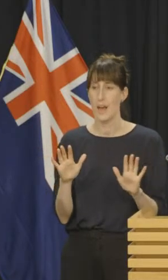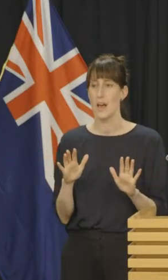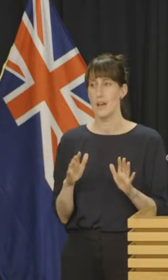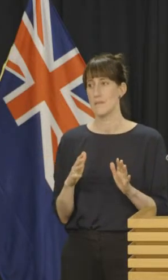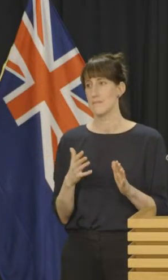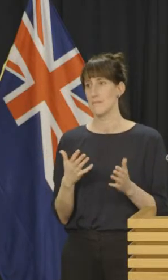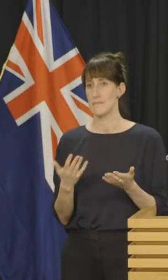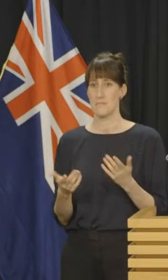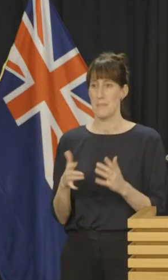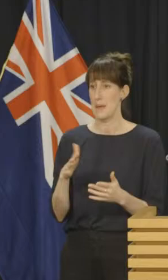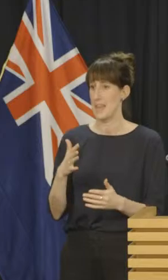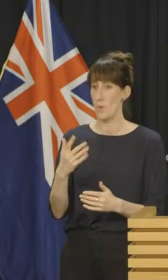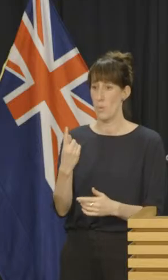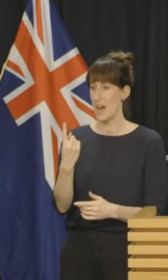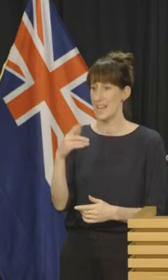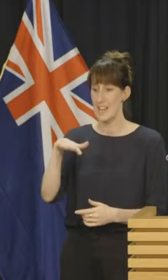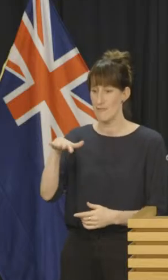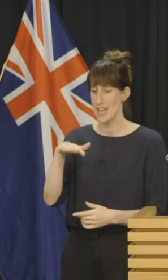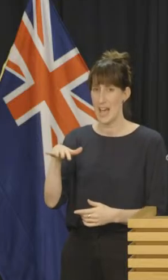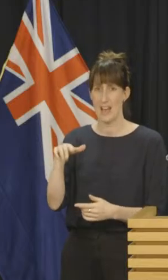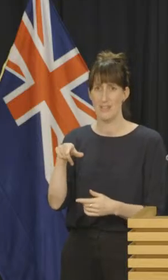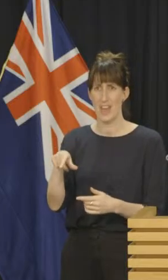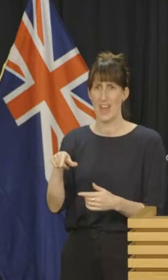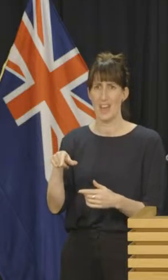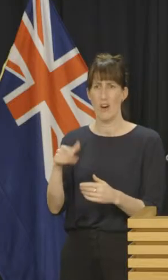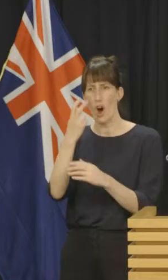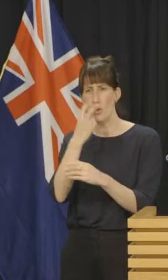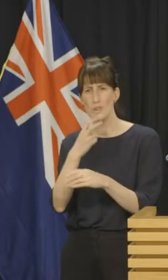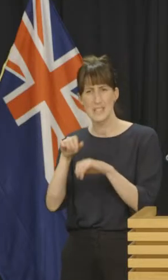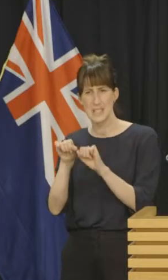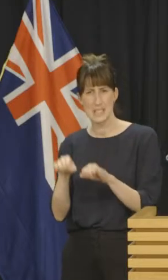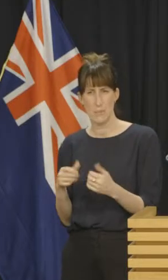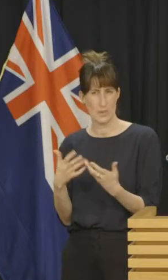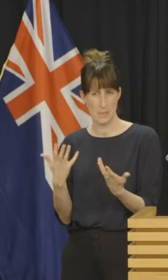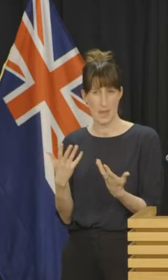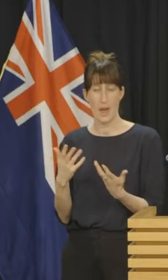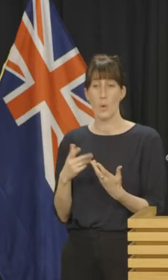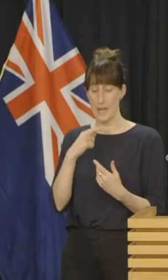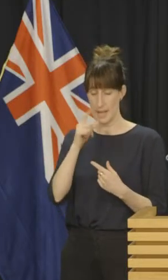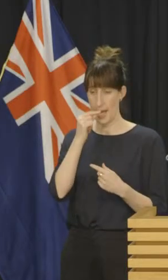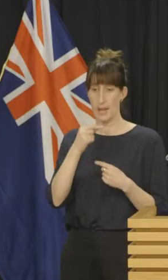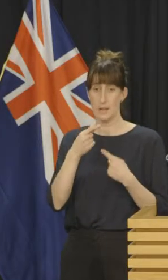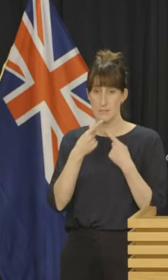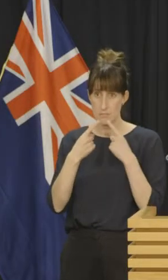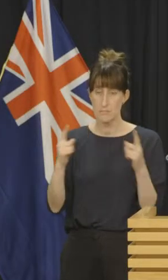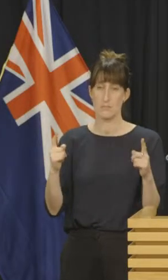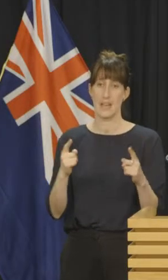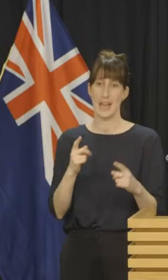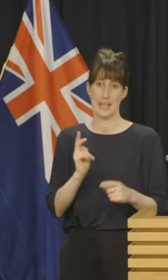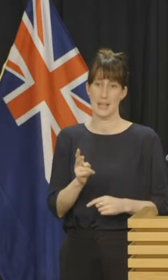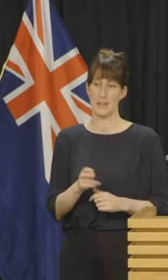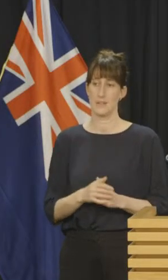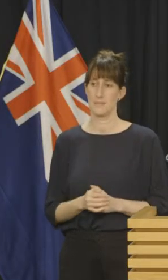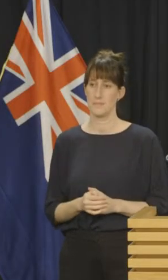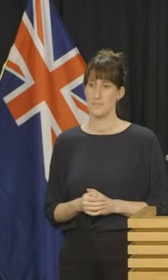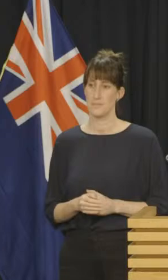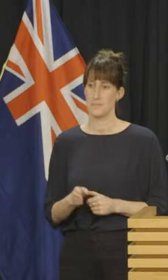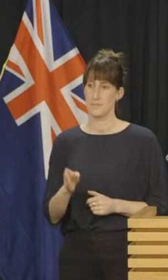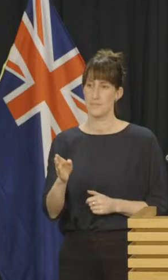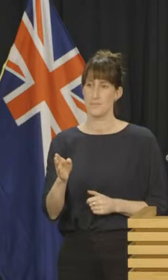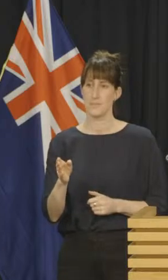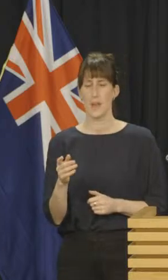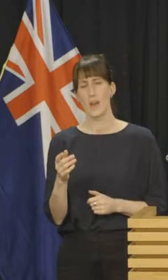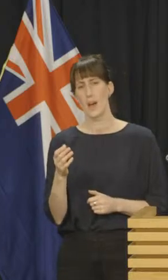be examples in certain areas. We will follow them all up, but we can give that message out again. Right. Insight into why the testing numbers